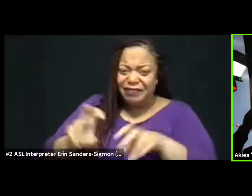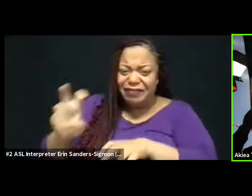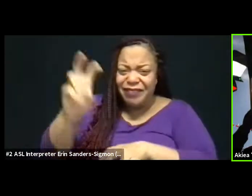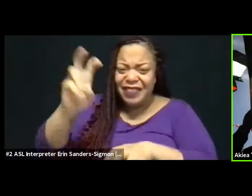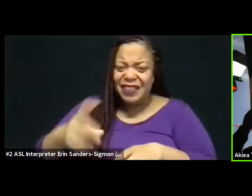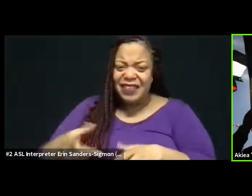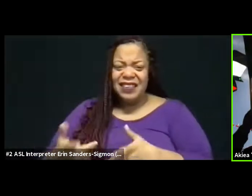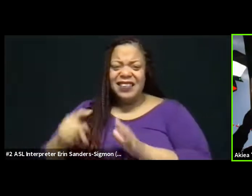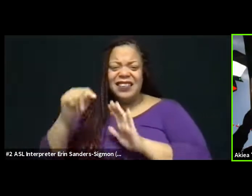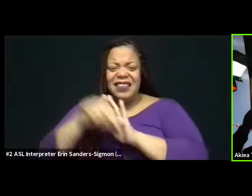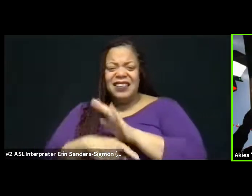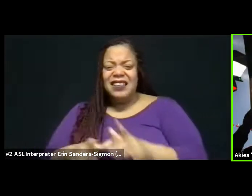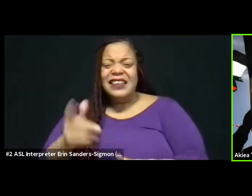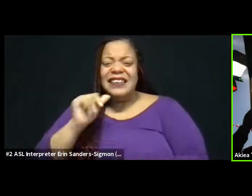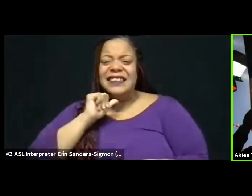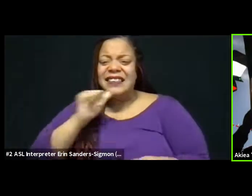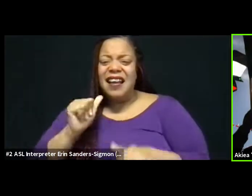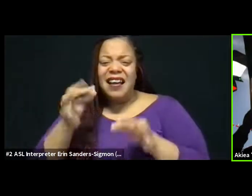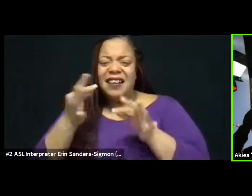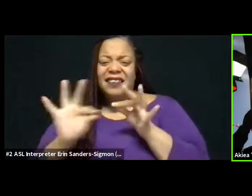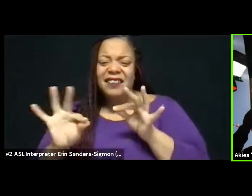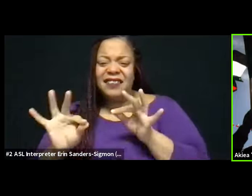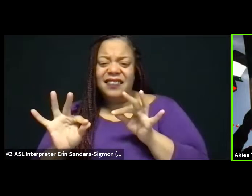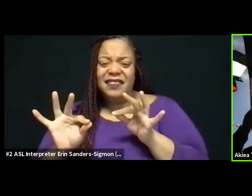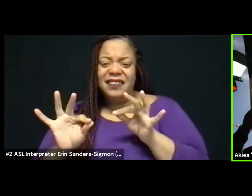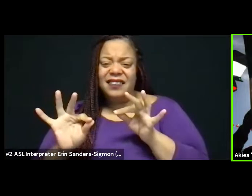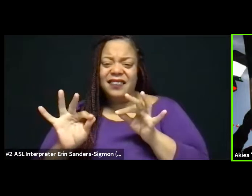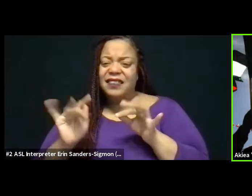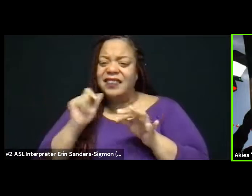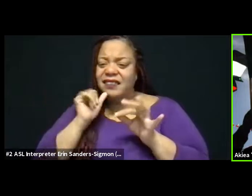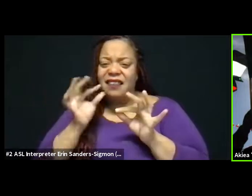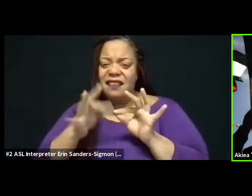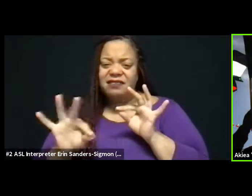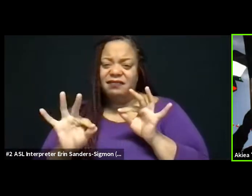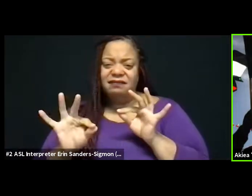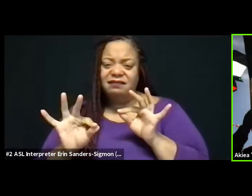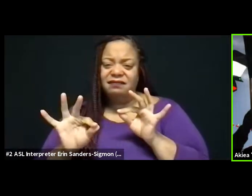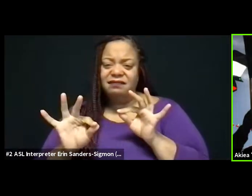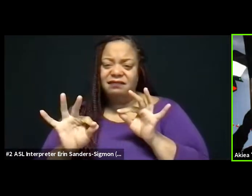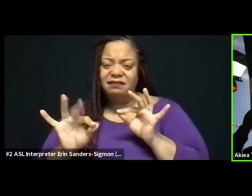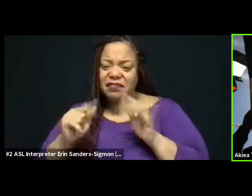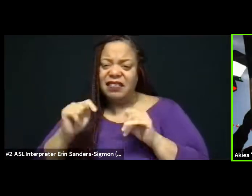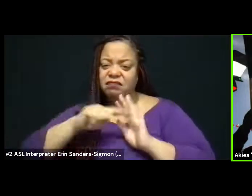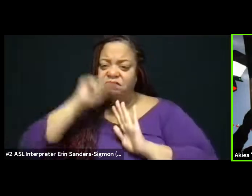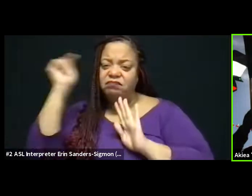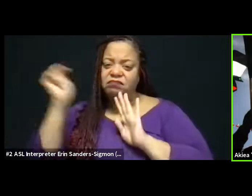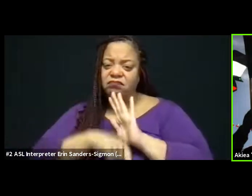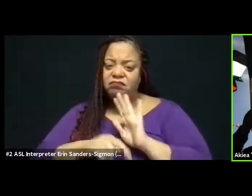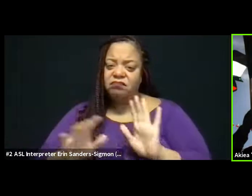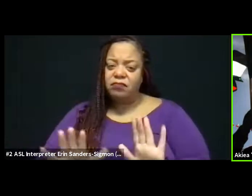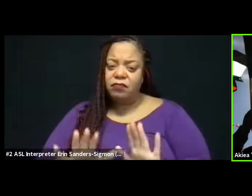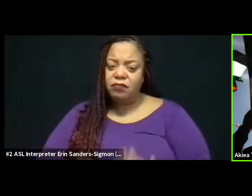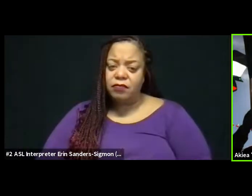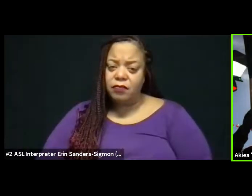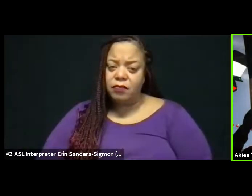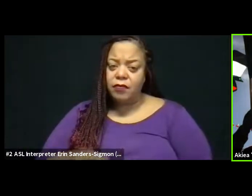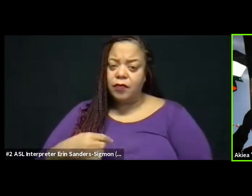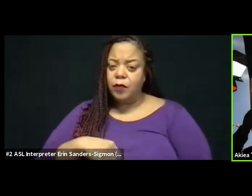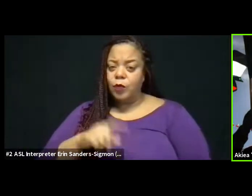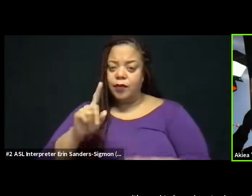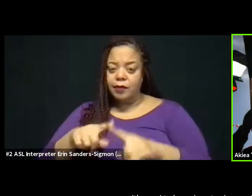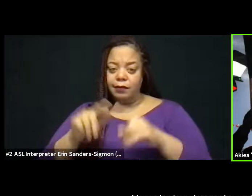shallow. And we aren't able to actually, you know, face the depths of our